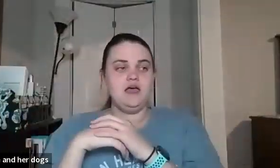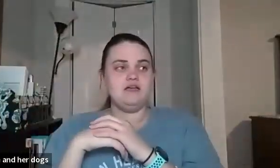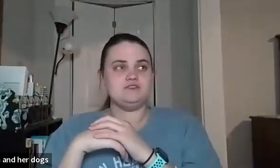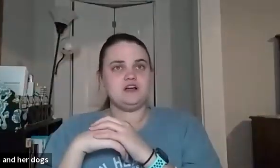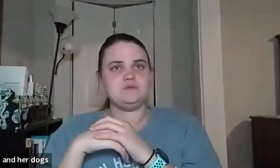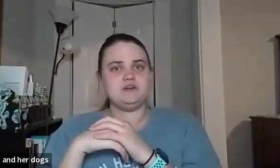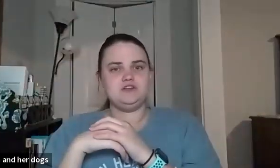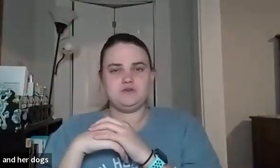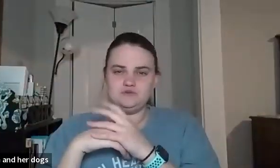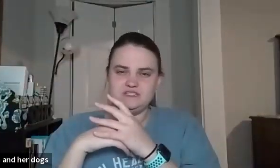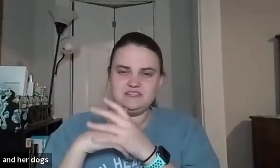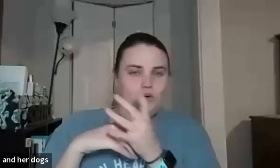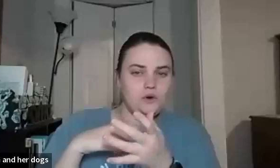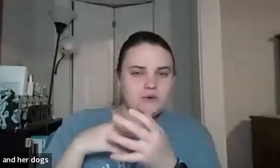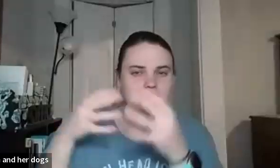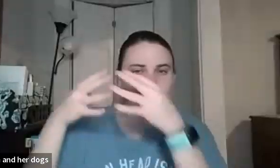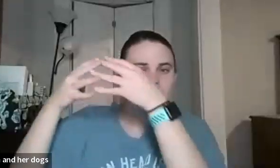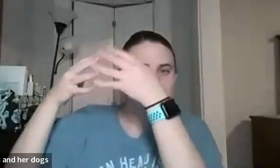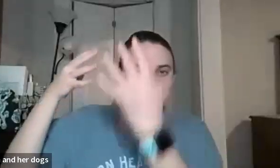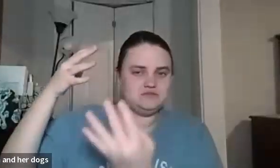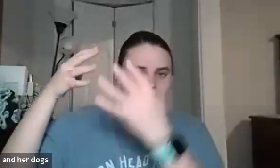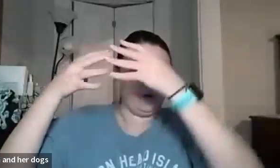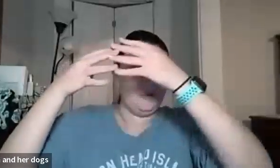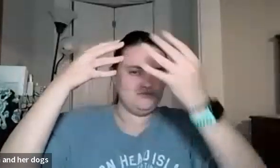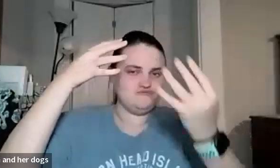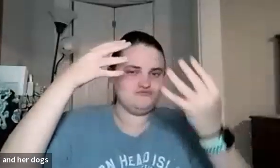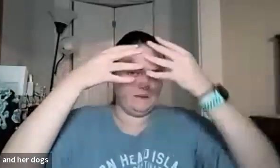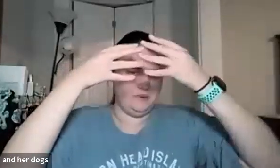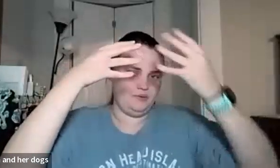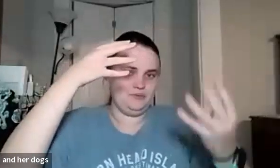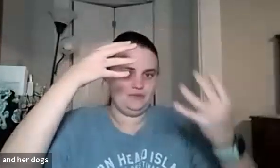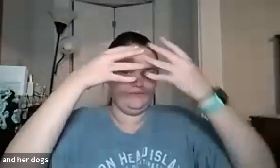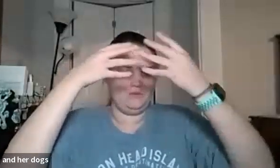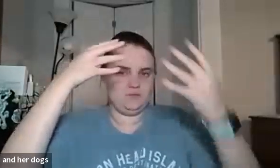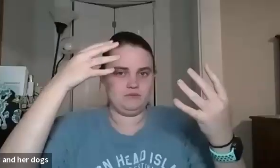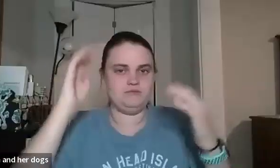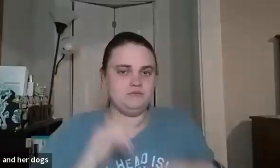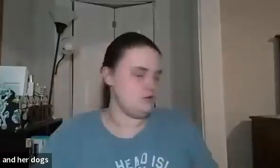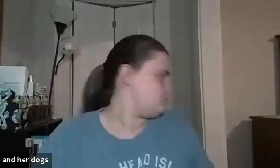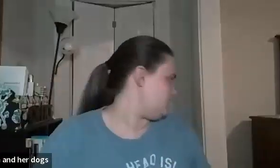If you're talking about, those, we'll see the corner rainbows, it's rainbow, rainbow, both work.